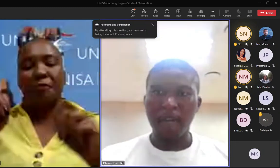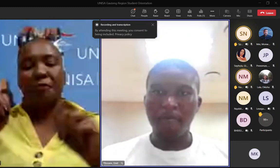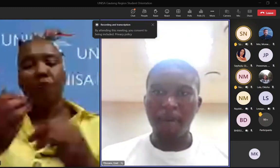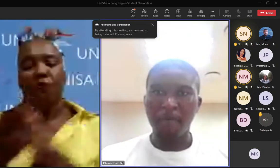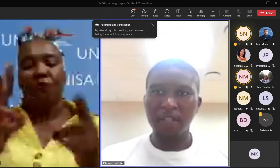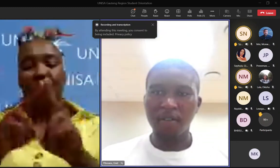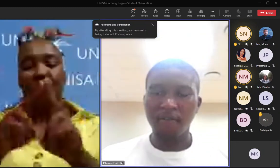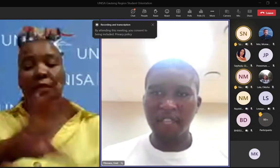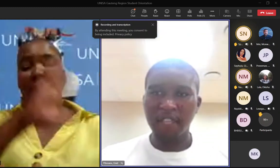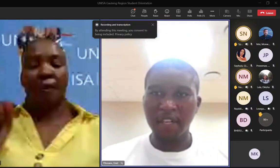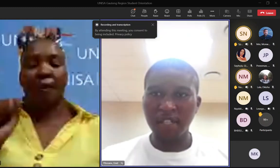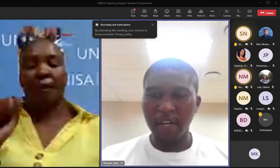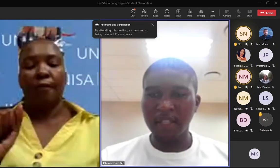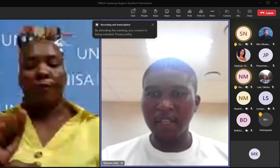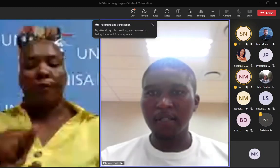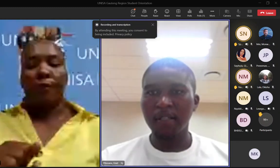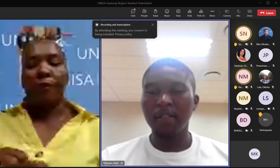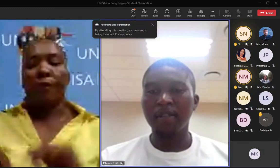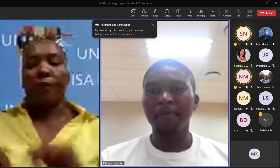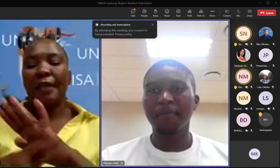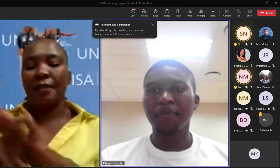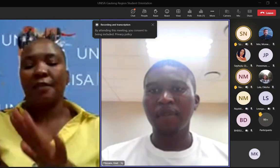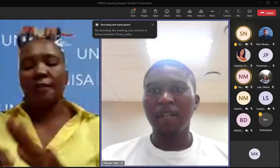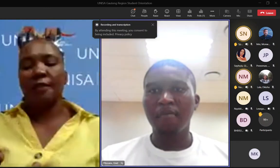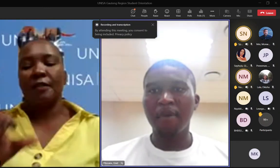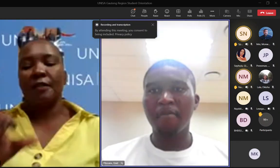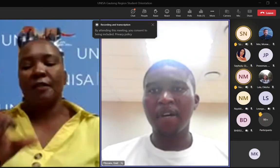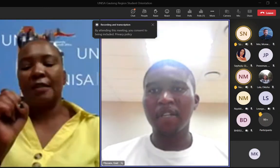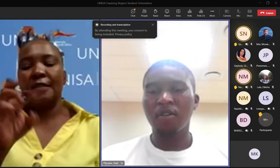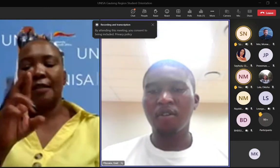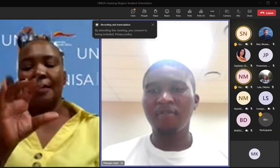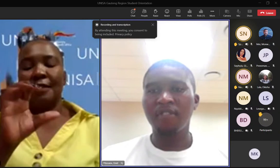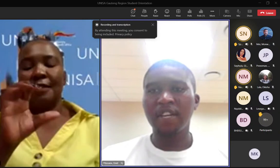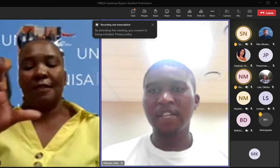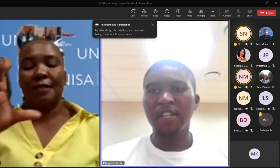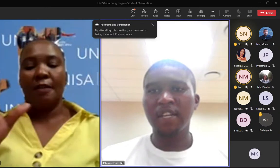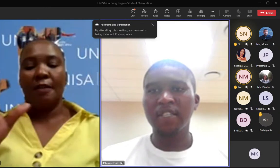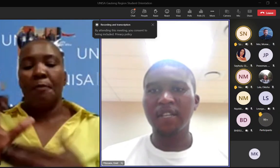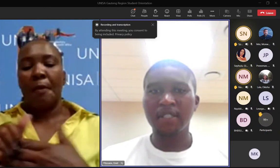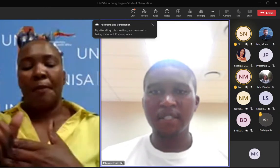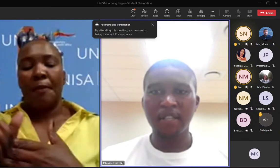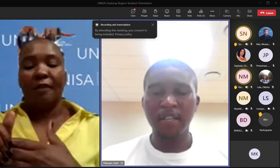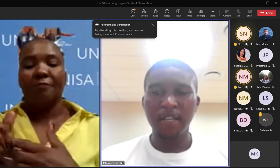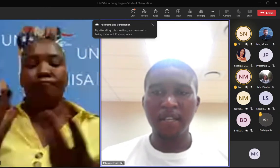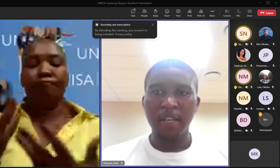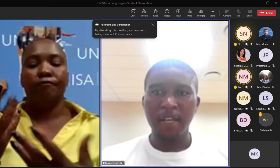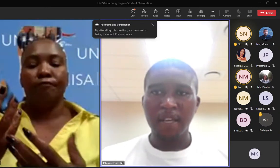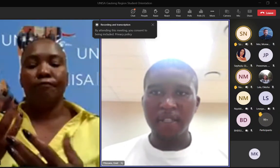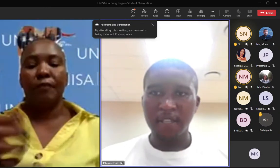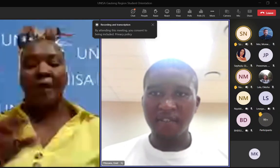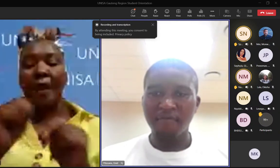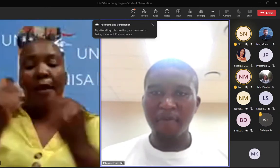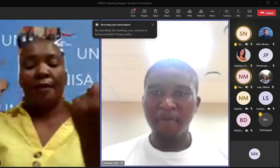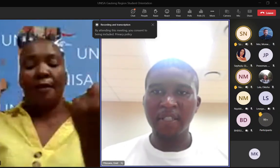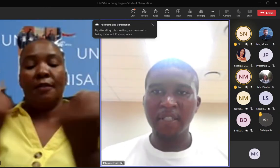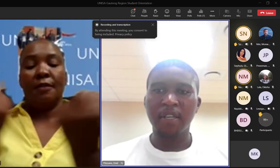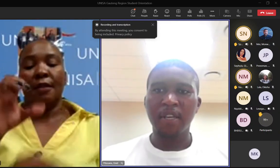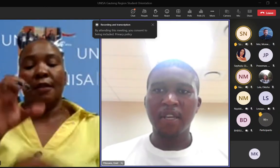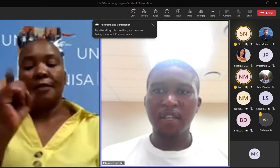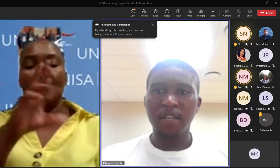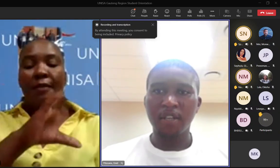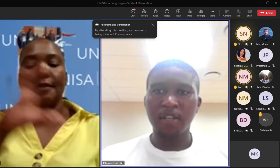region Hub members of the regional SRC members of the national SRC staff